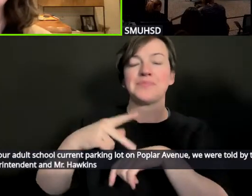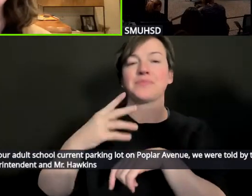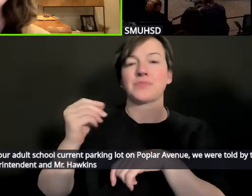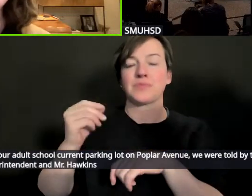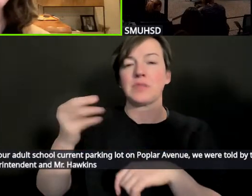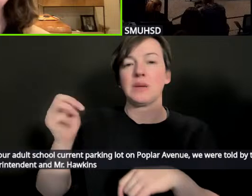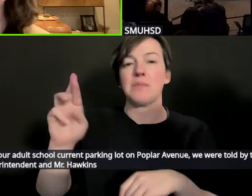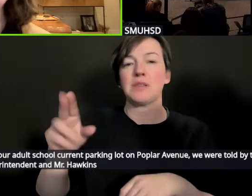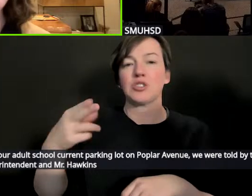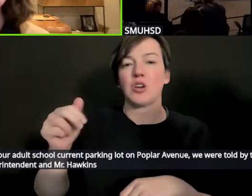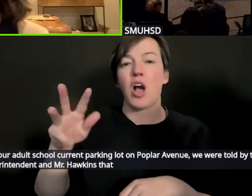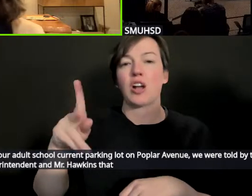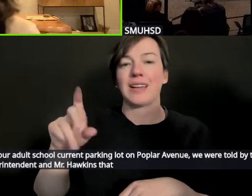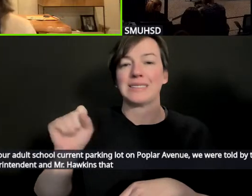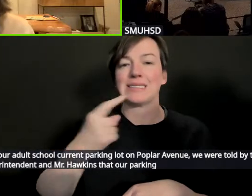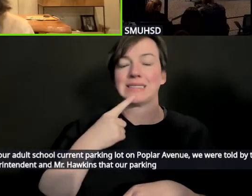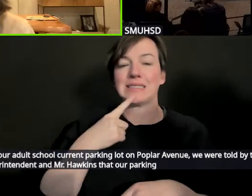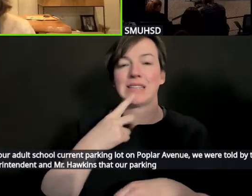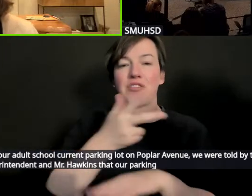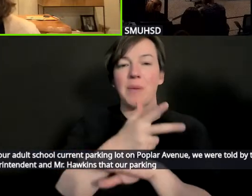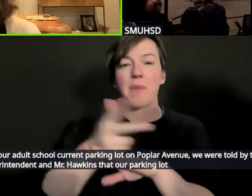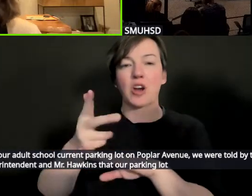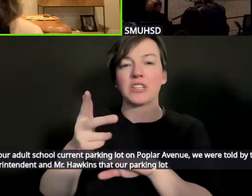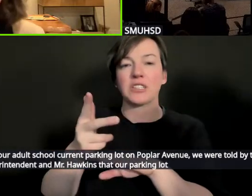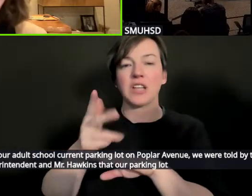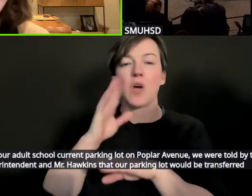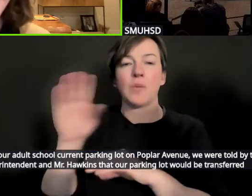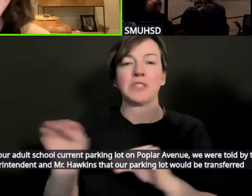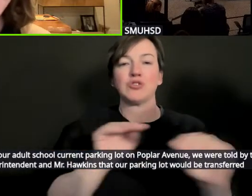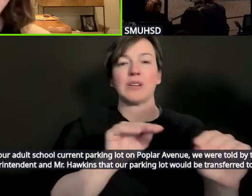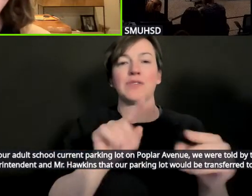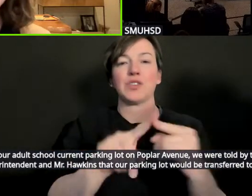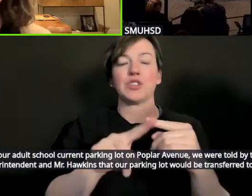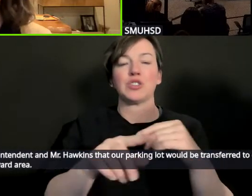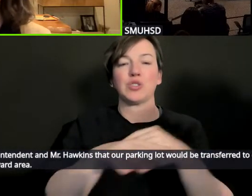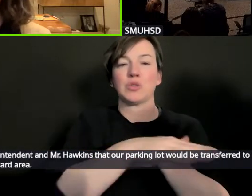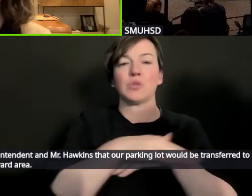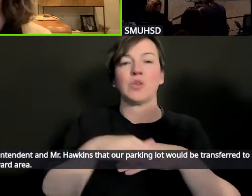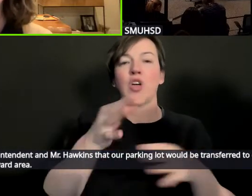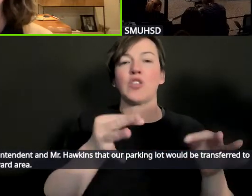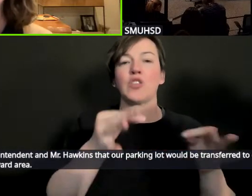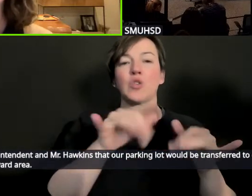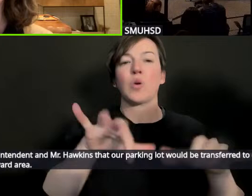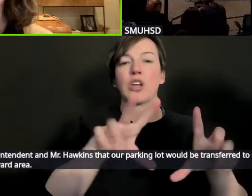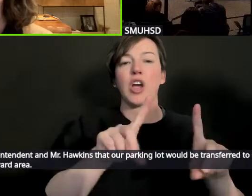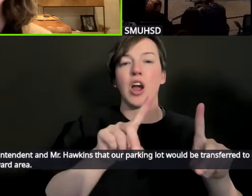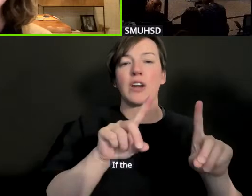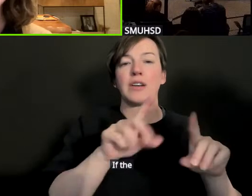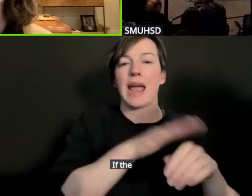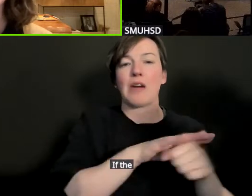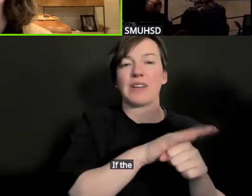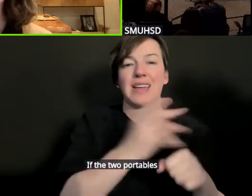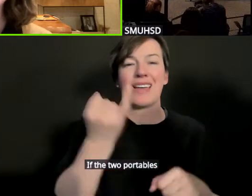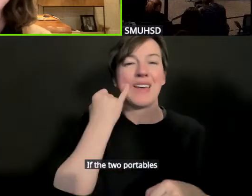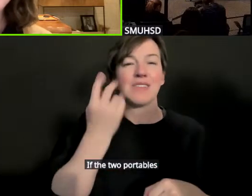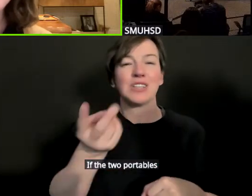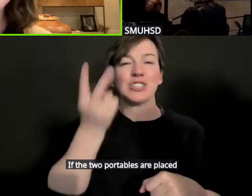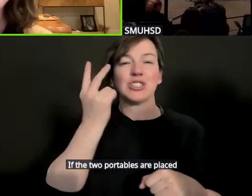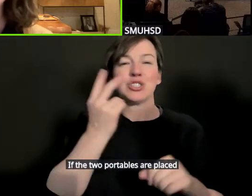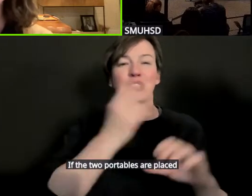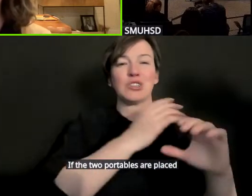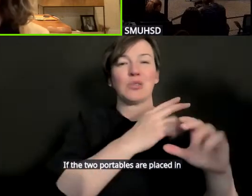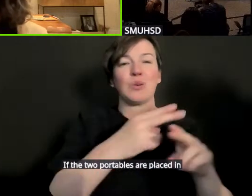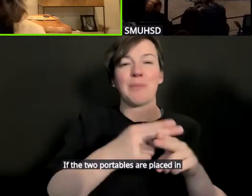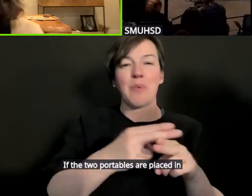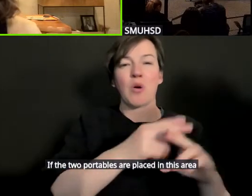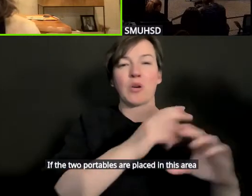our parking lot would be transferred to our courtyard area. If the 2 portables are placed in this area,